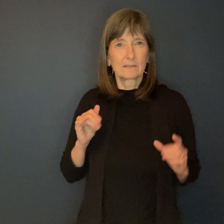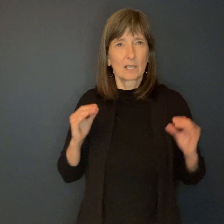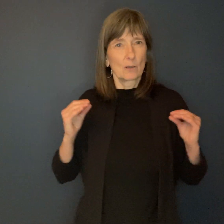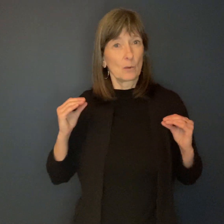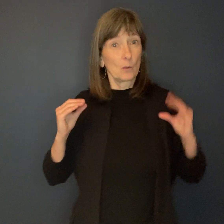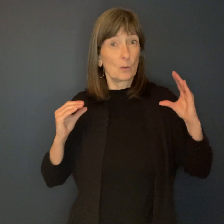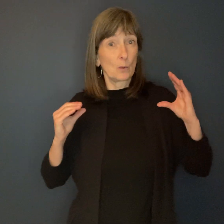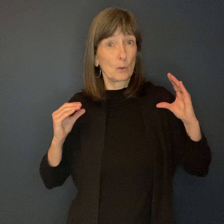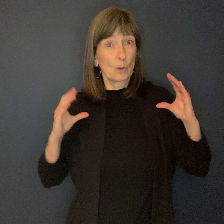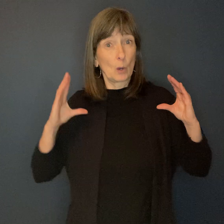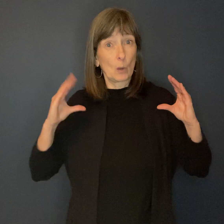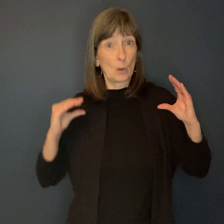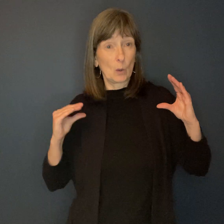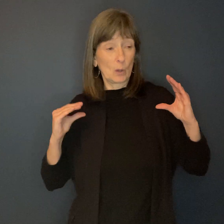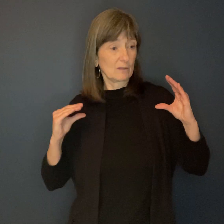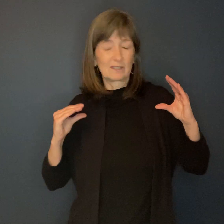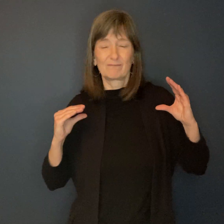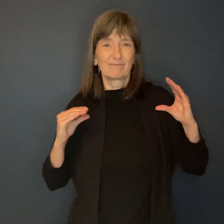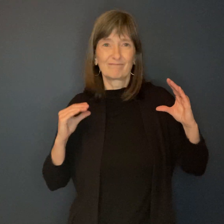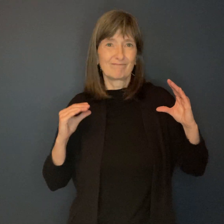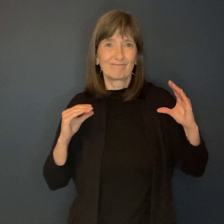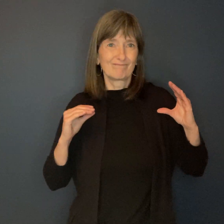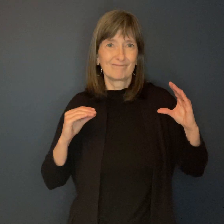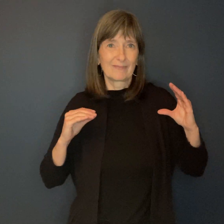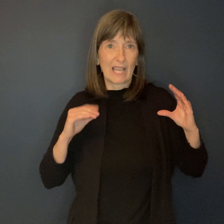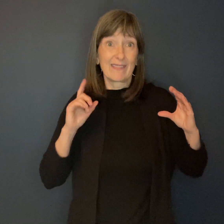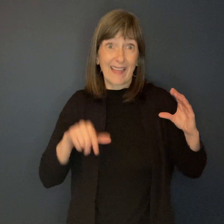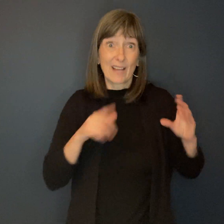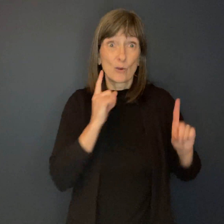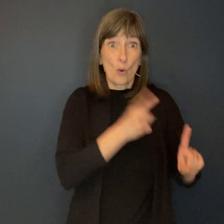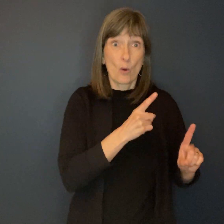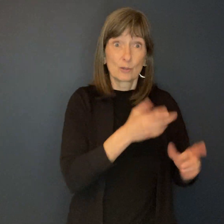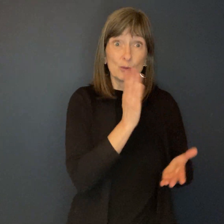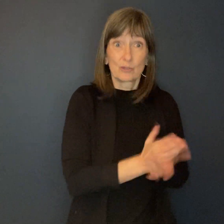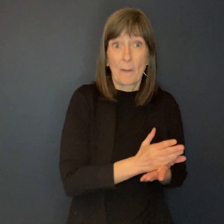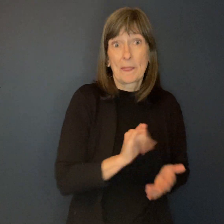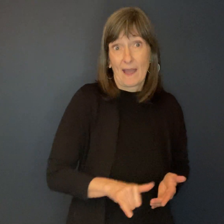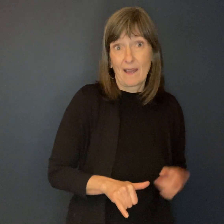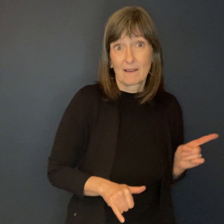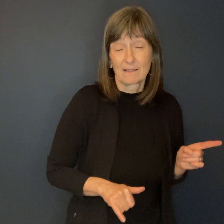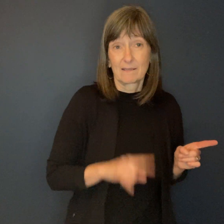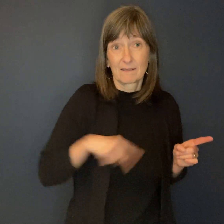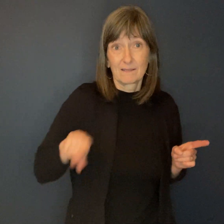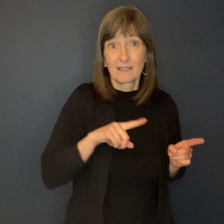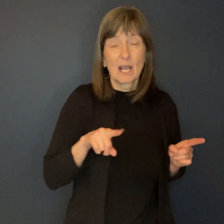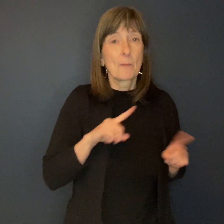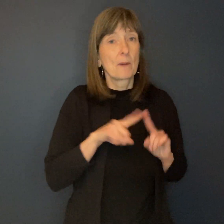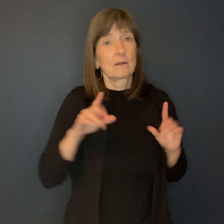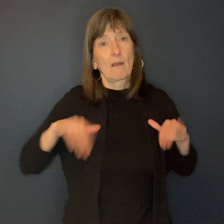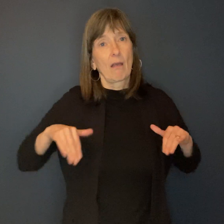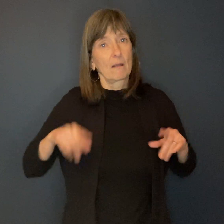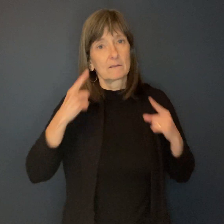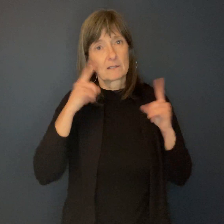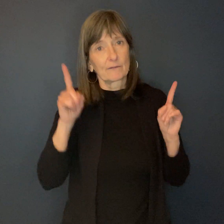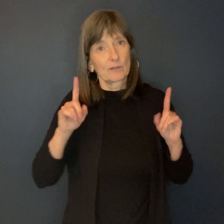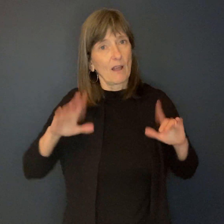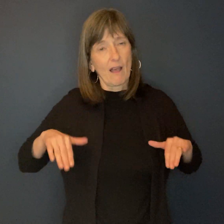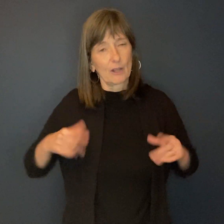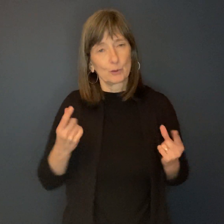has not, we've not arrived there yet. All right. And Ray, maybe a quick definition for